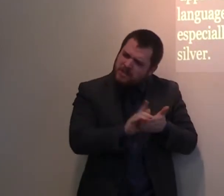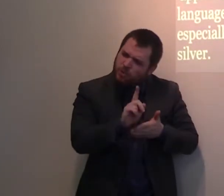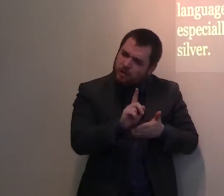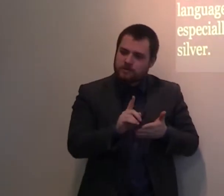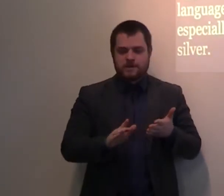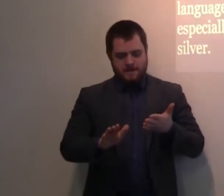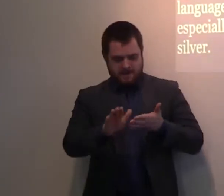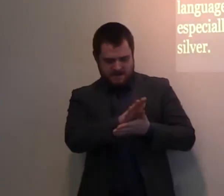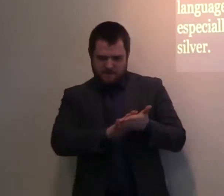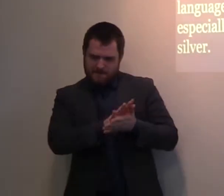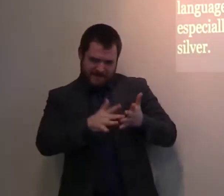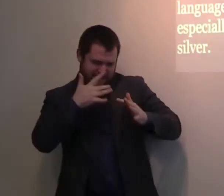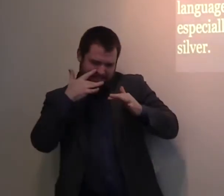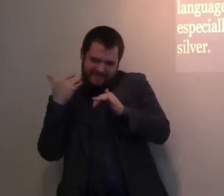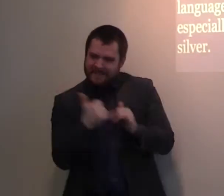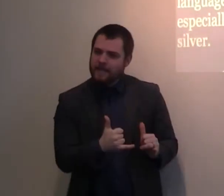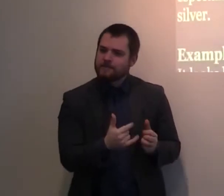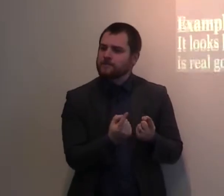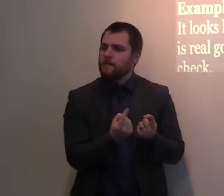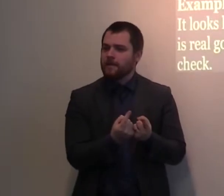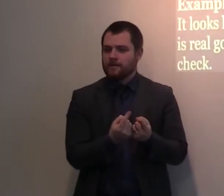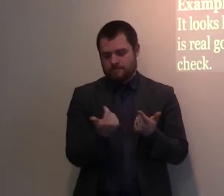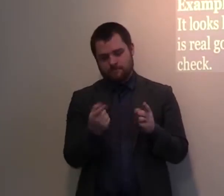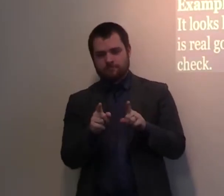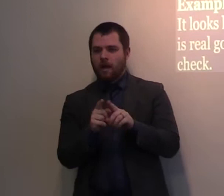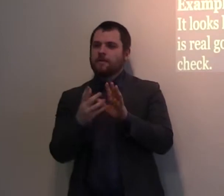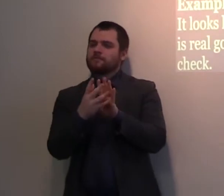especially in a precious metal like gold or silver.